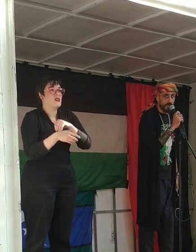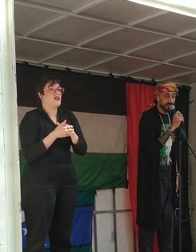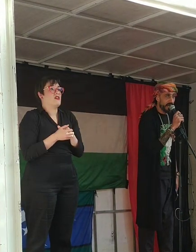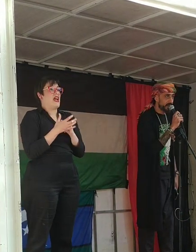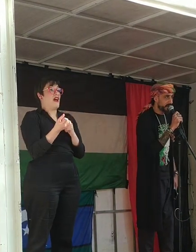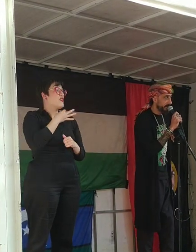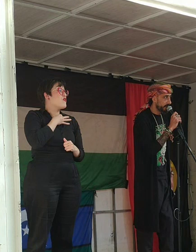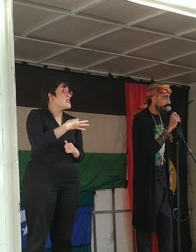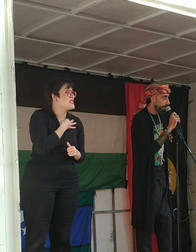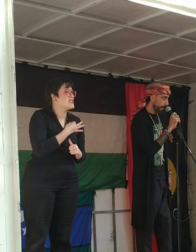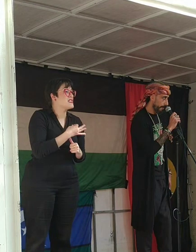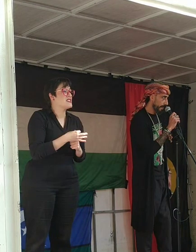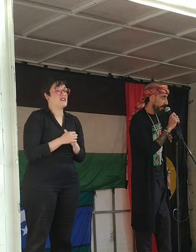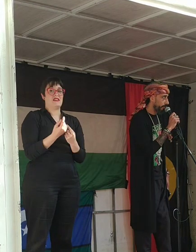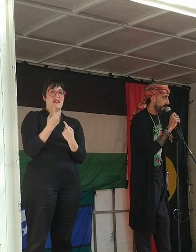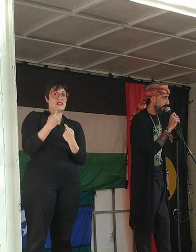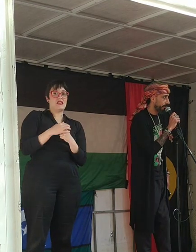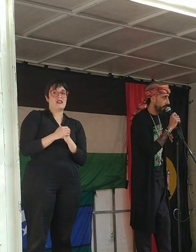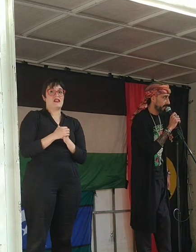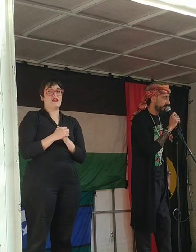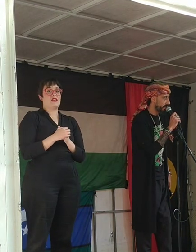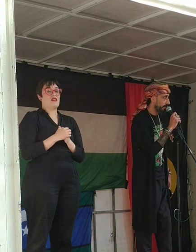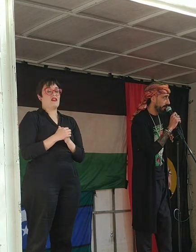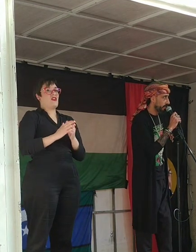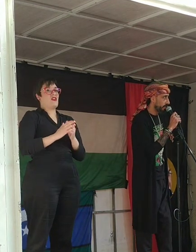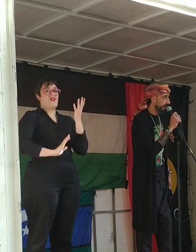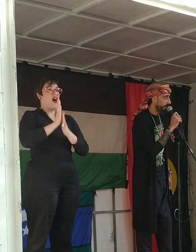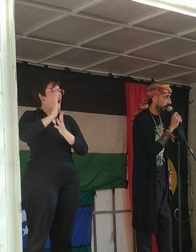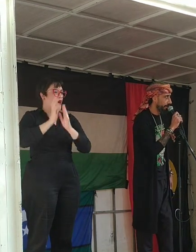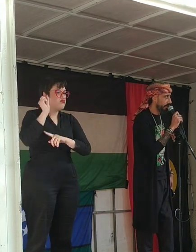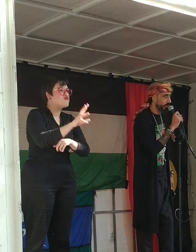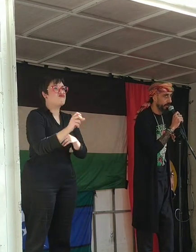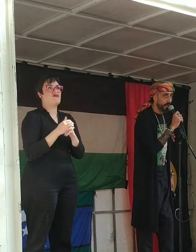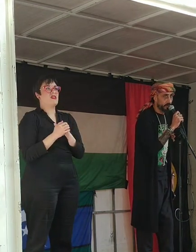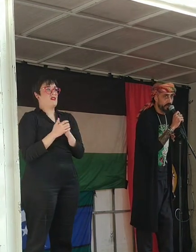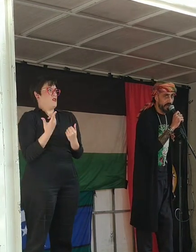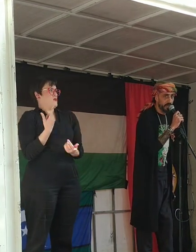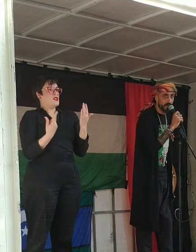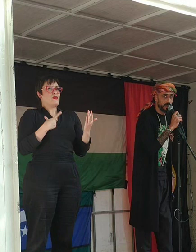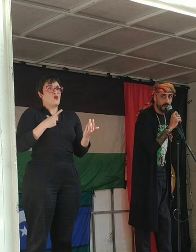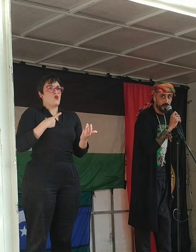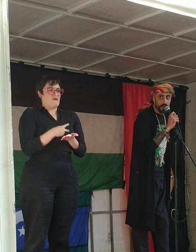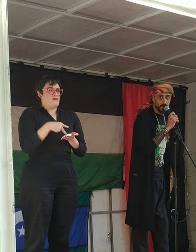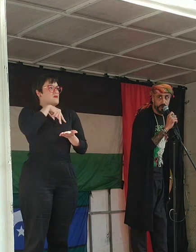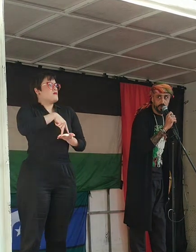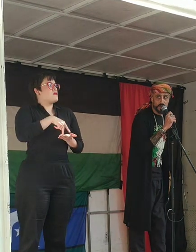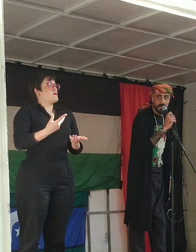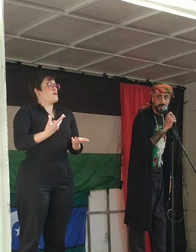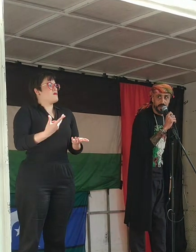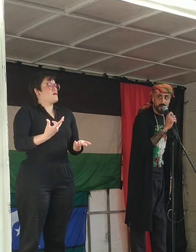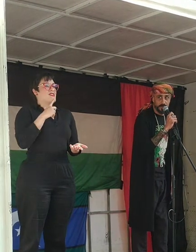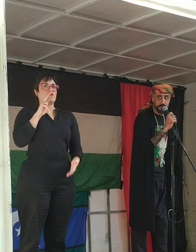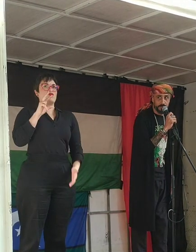we've been attacked for standing for justice and for defending our people, saying no